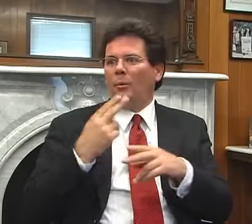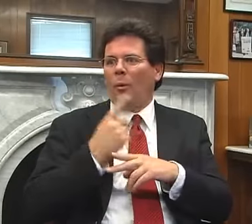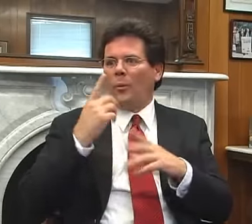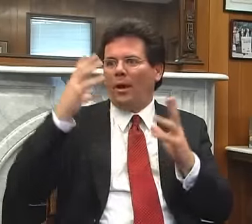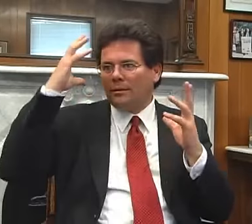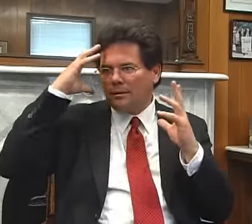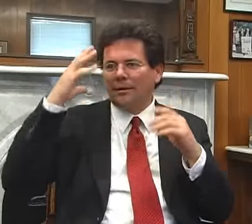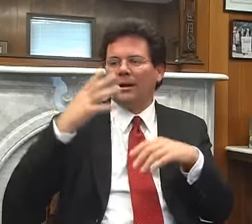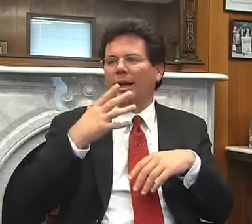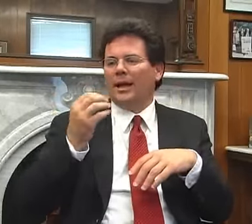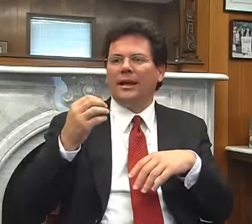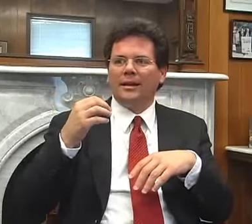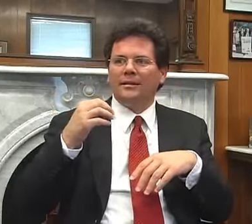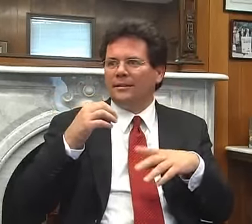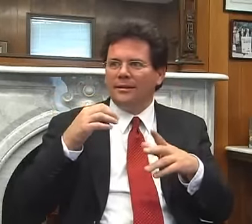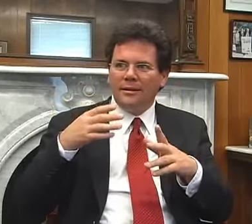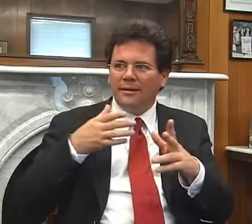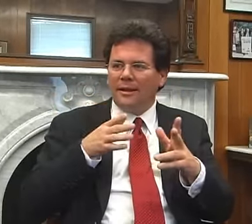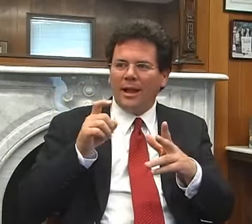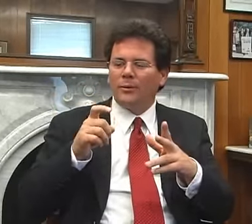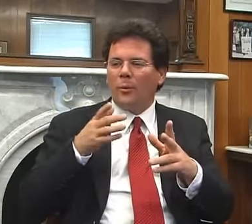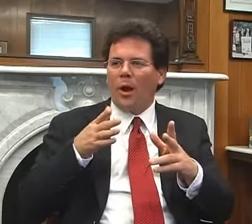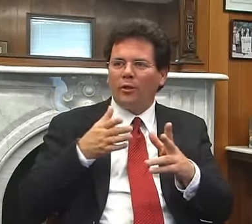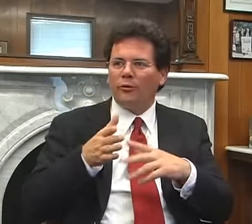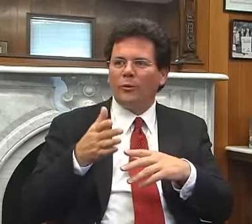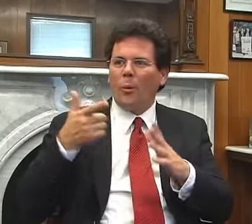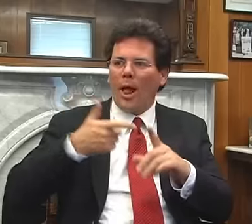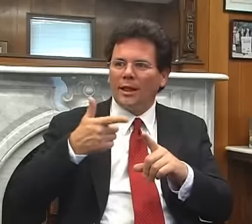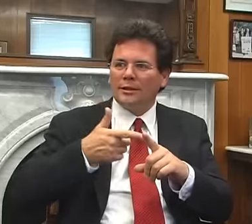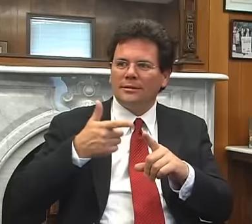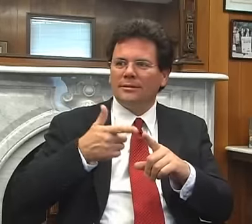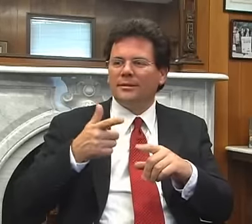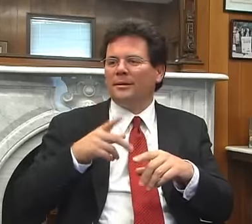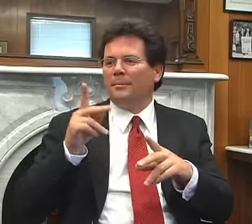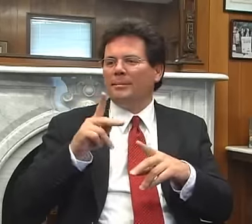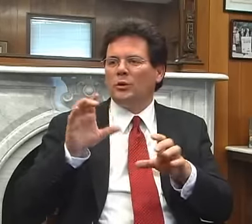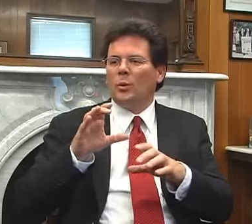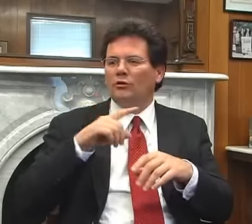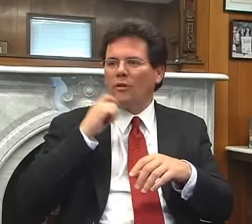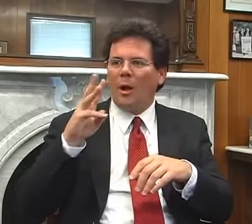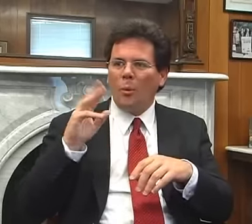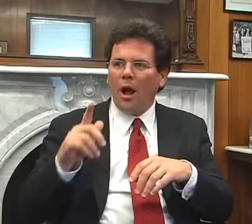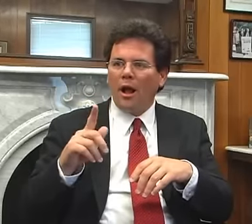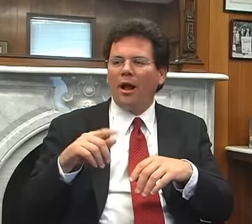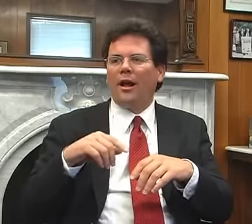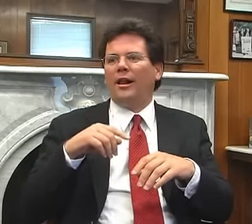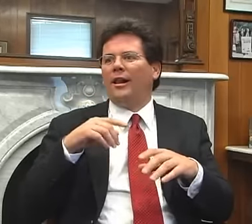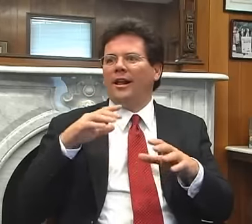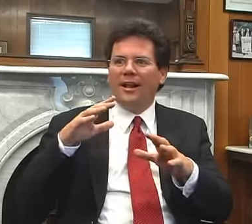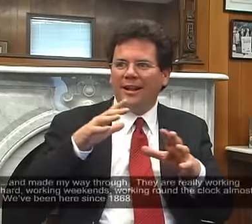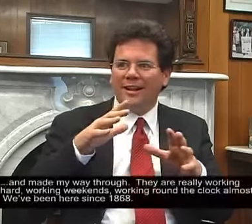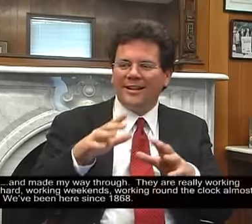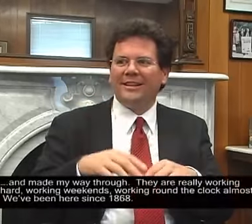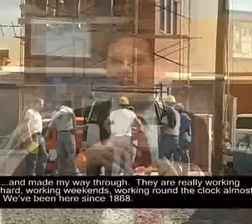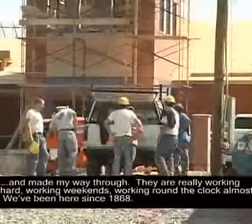area still. I had to wear one myself, and had to walk through welders and people doing drywall, and made